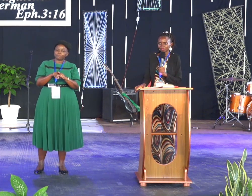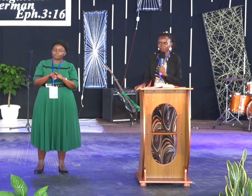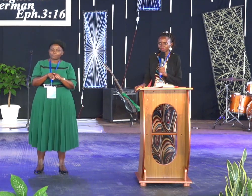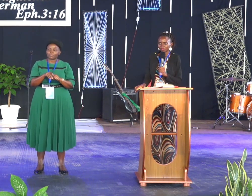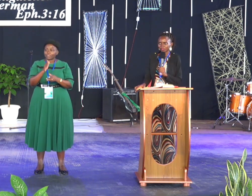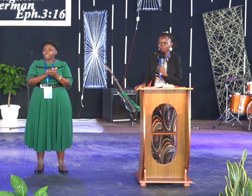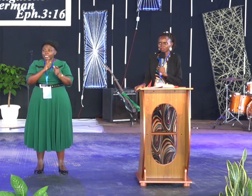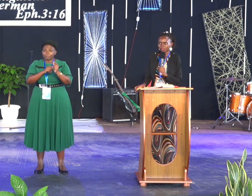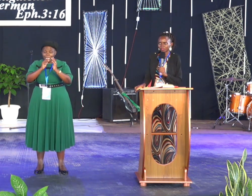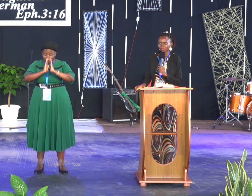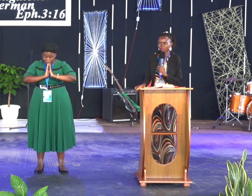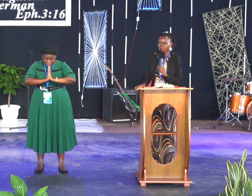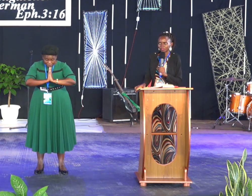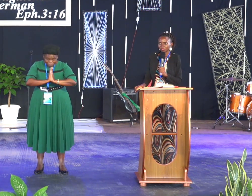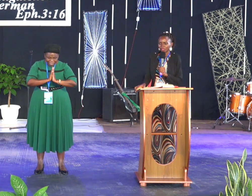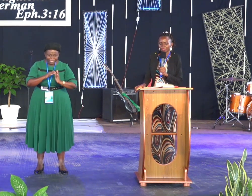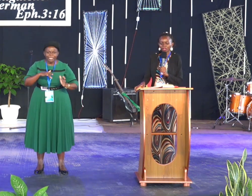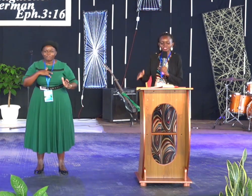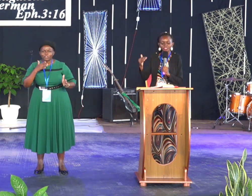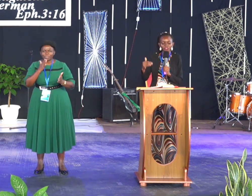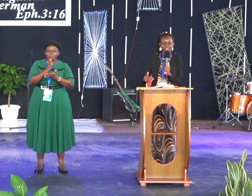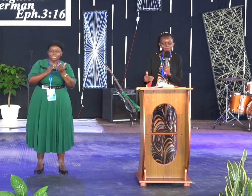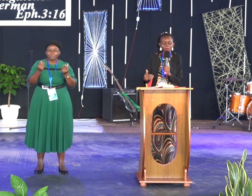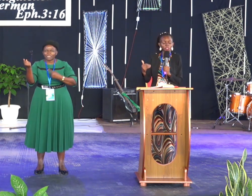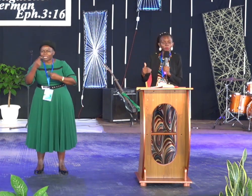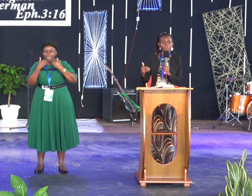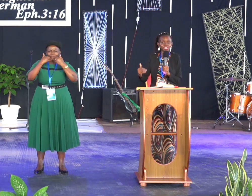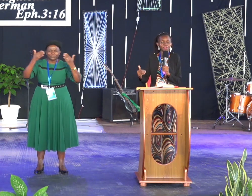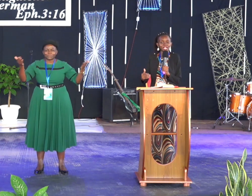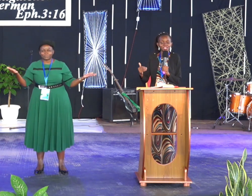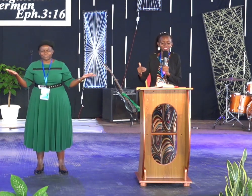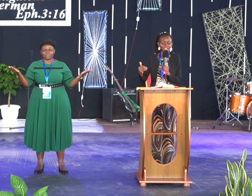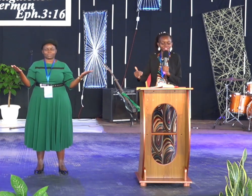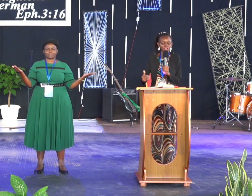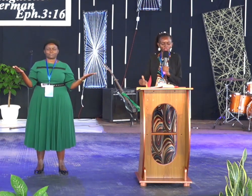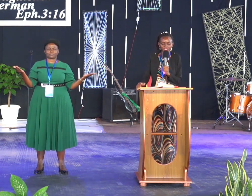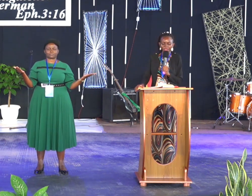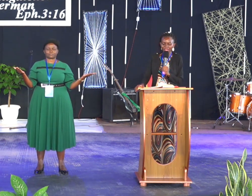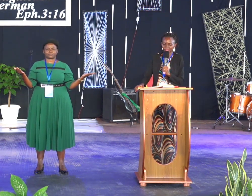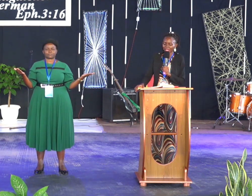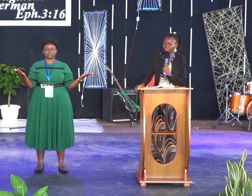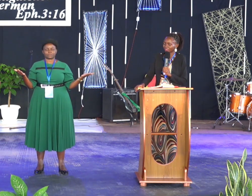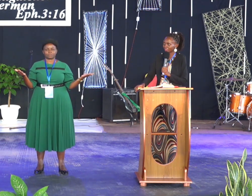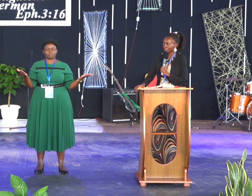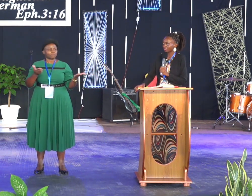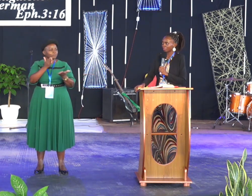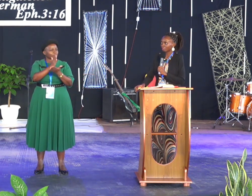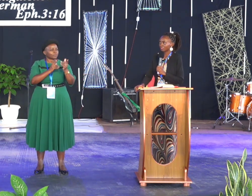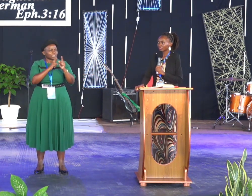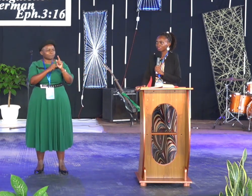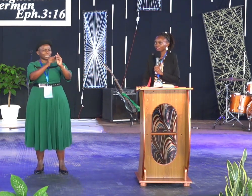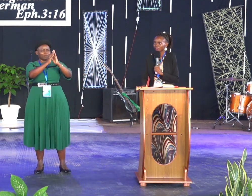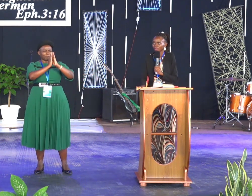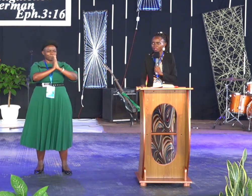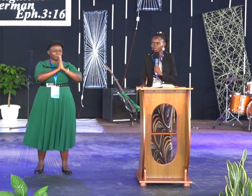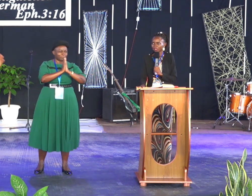olwosaba ng'olinakyosabidde n'owulirango ekitagenda kujja. Because sometimes you pray for something and it is like it's not going to be answered. Wali olw'otuuka